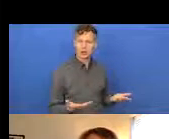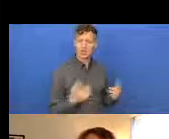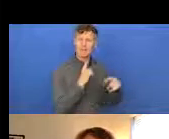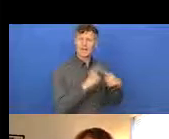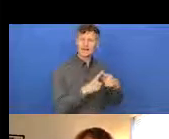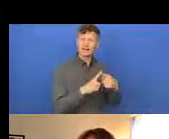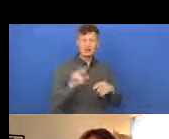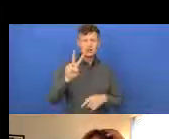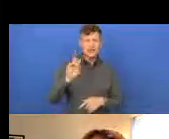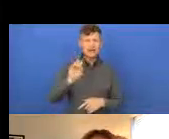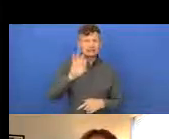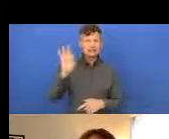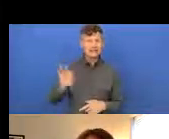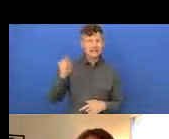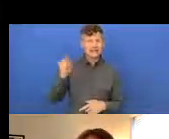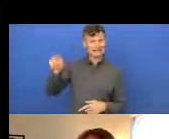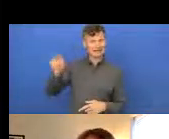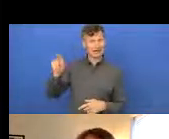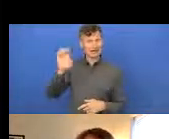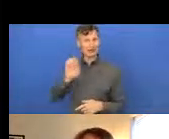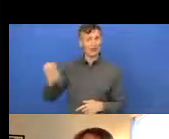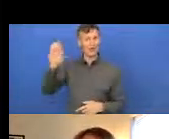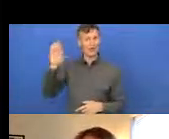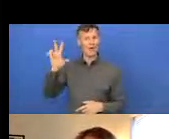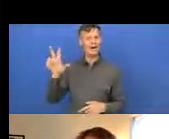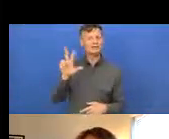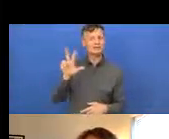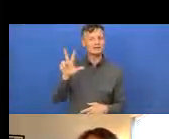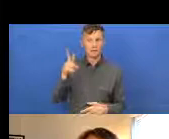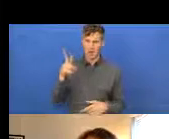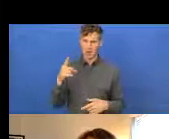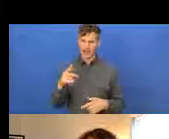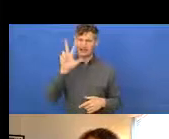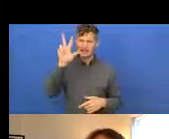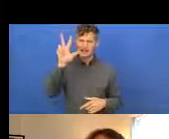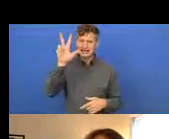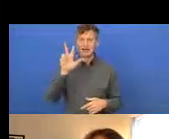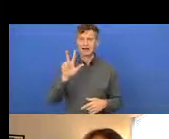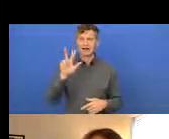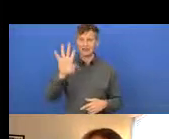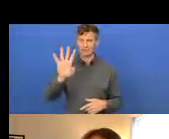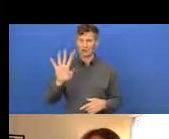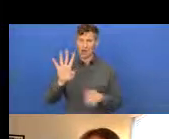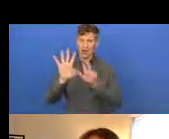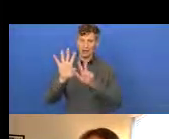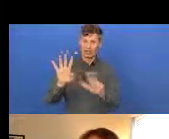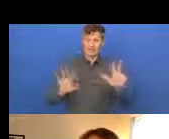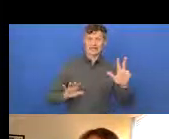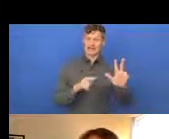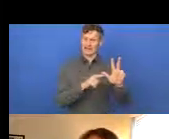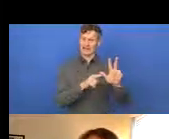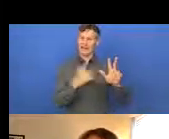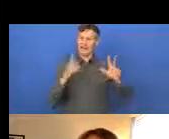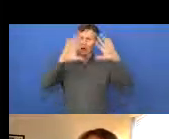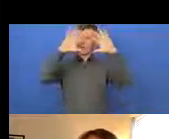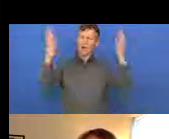out of 4 studies came from the global North. The remaining articles from Asia and the Pacific, Africa,